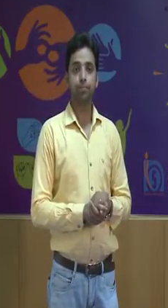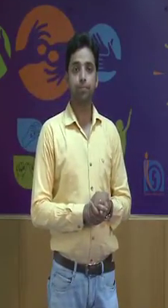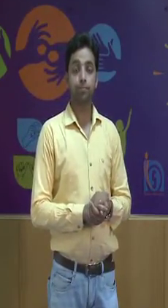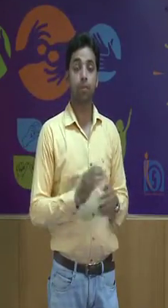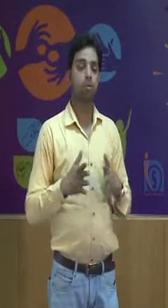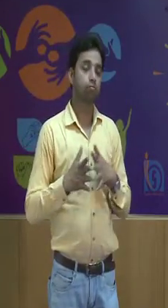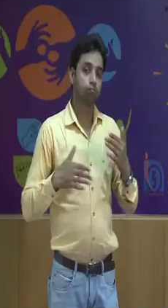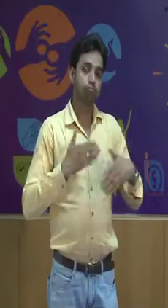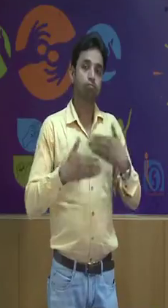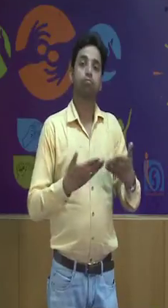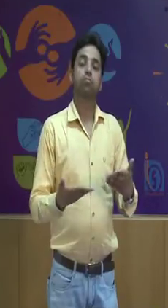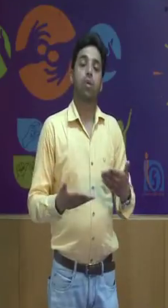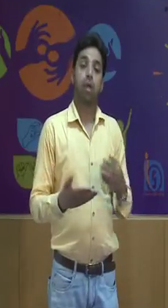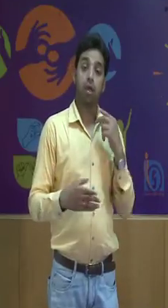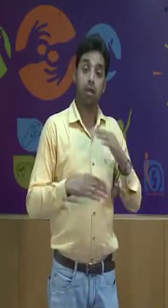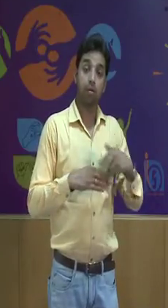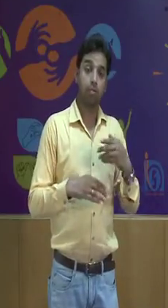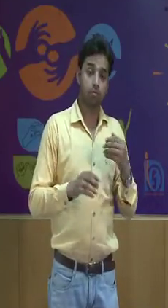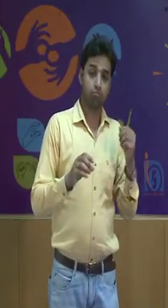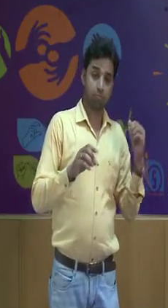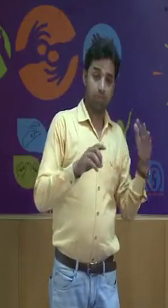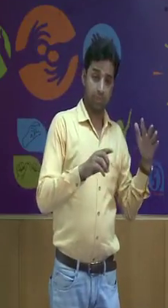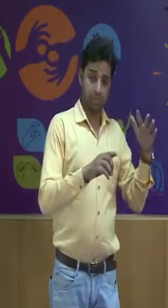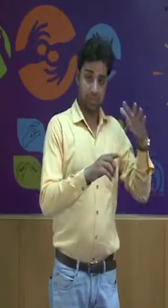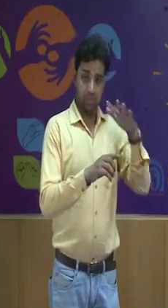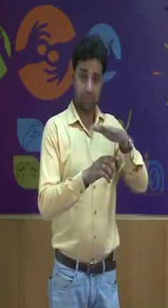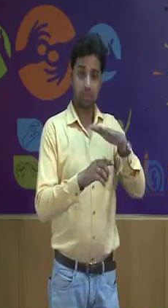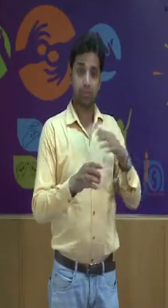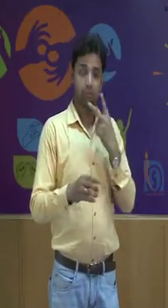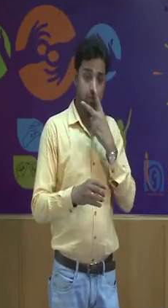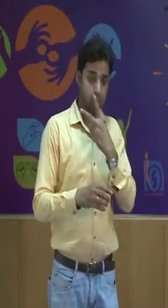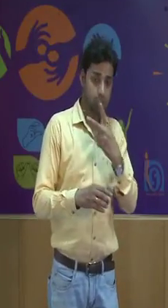So much so that even their shadow was considered impure.